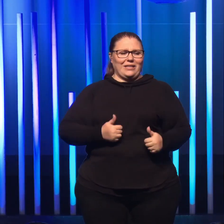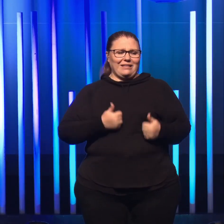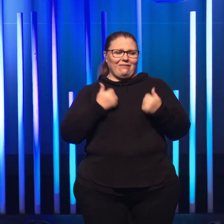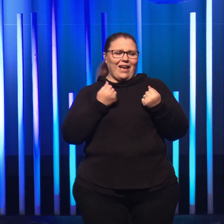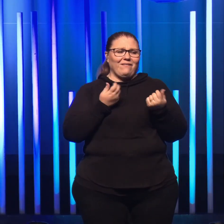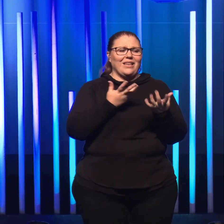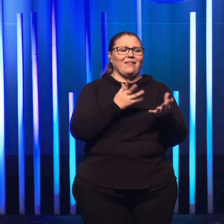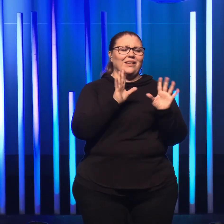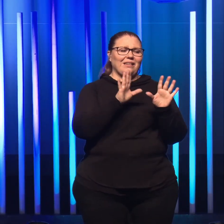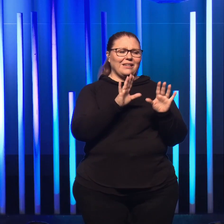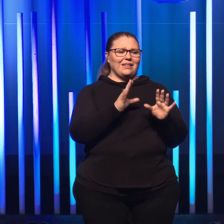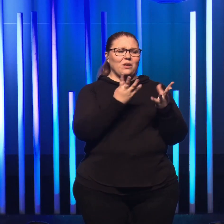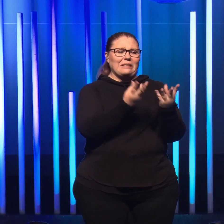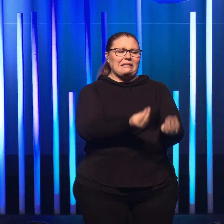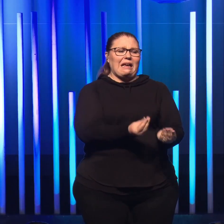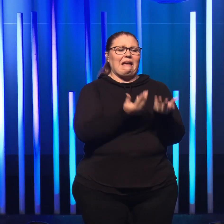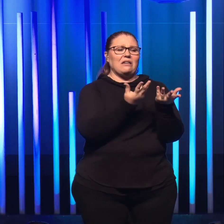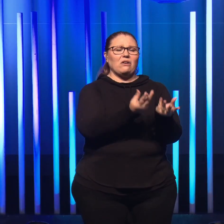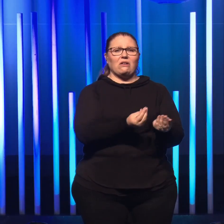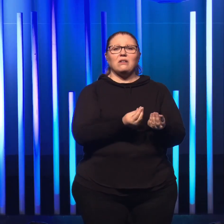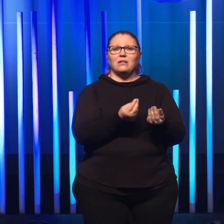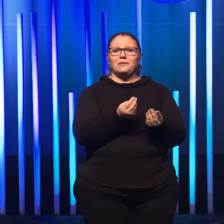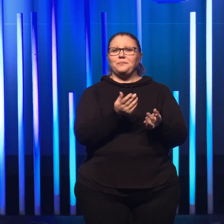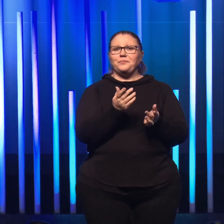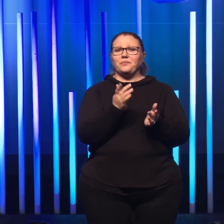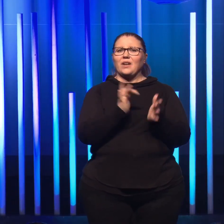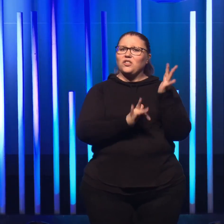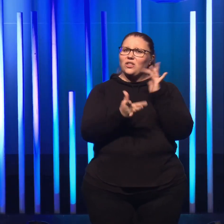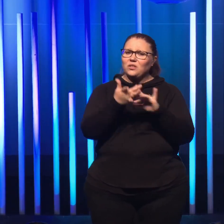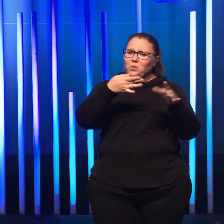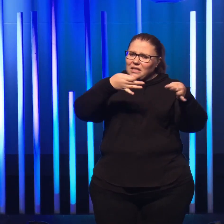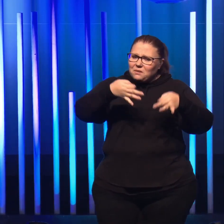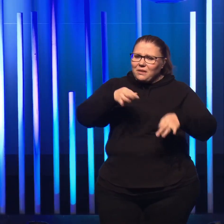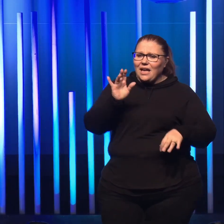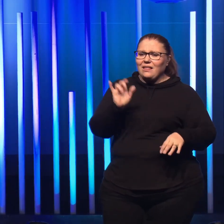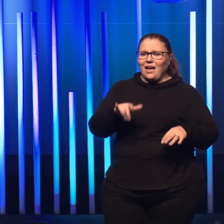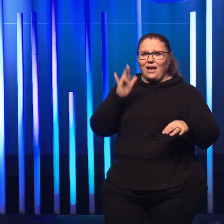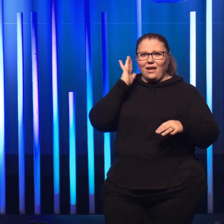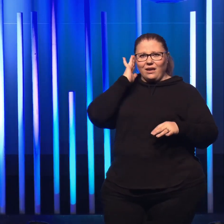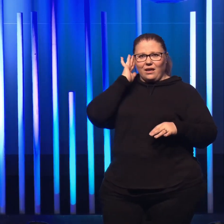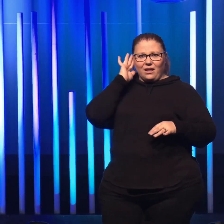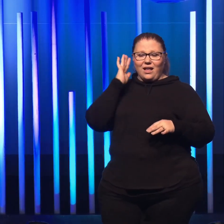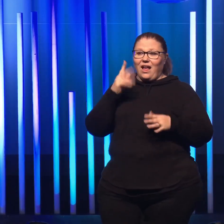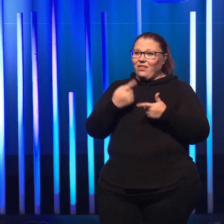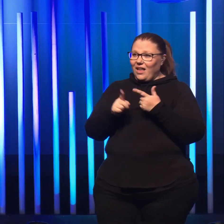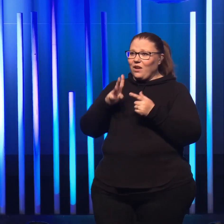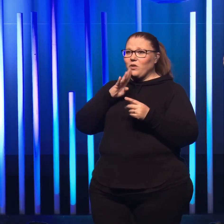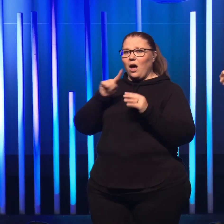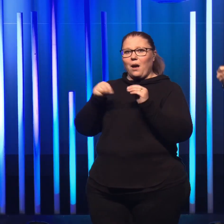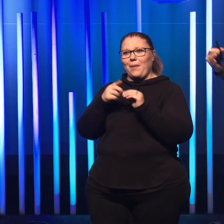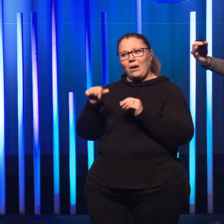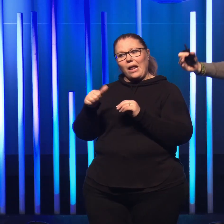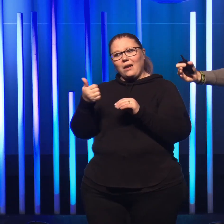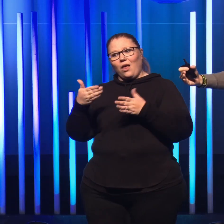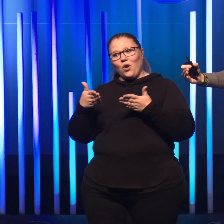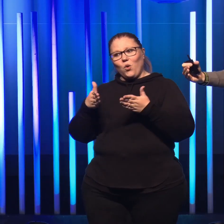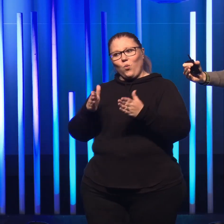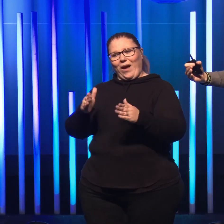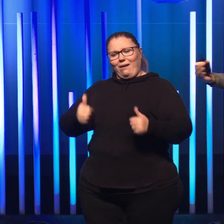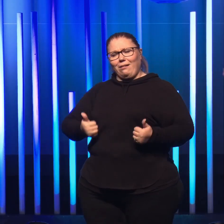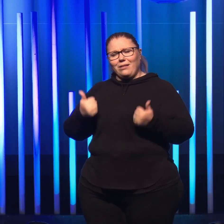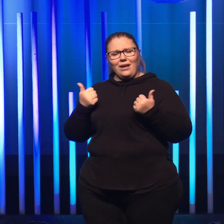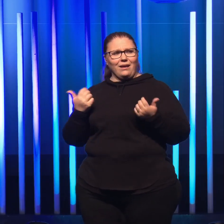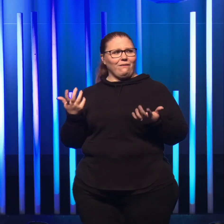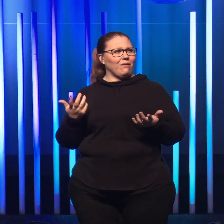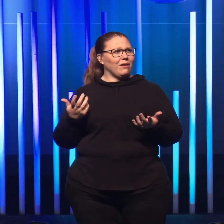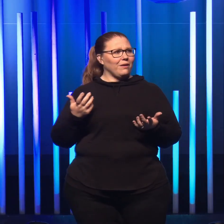tender. And as Jesus would talk about that, he would then begin to talk about an alternative way of being, right?